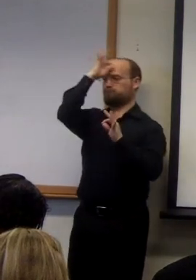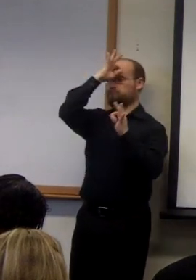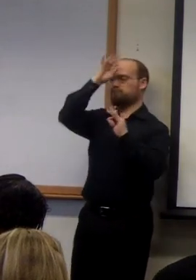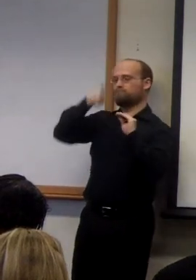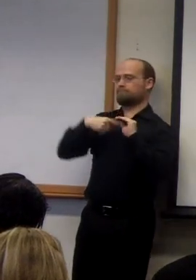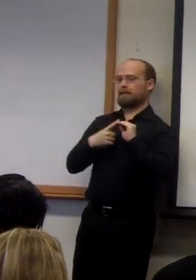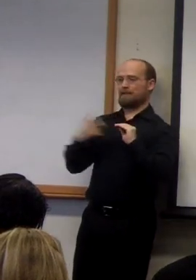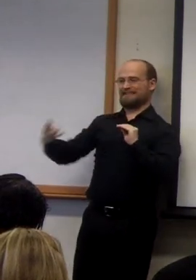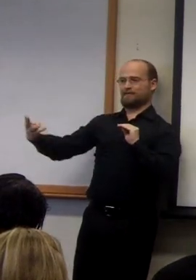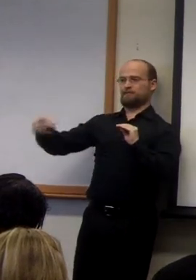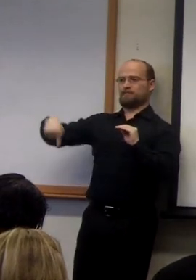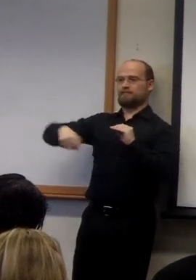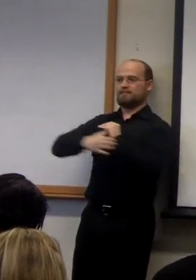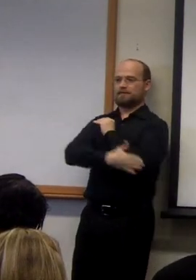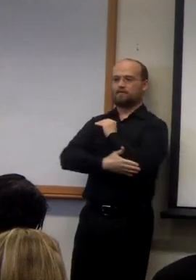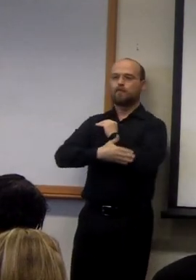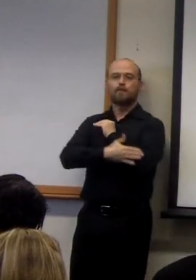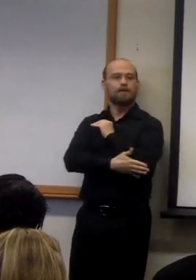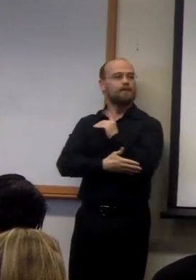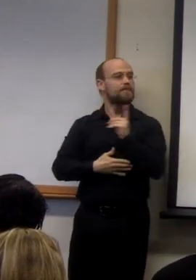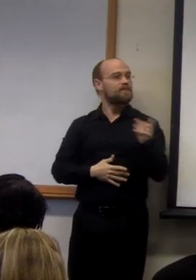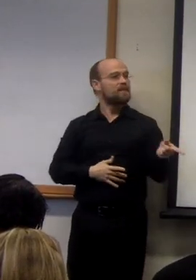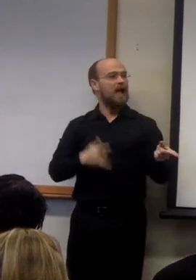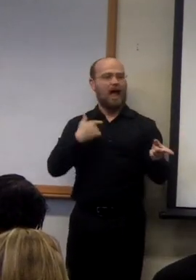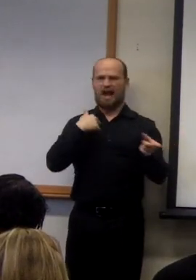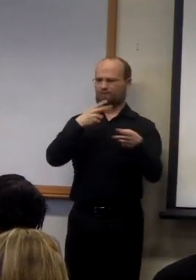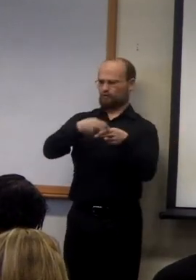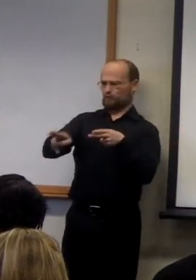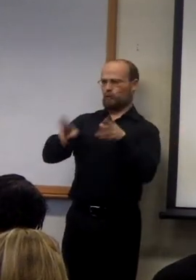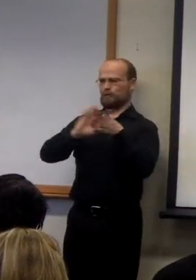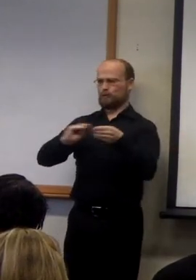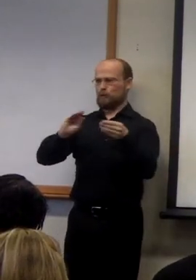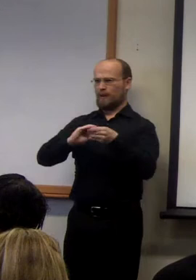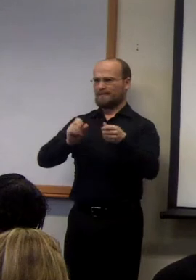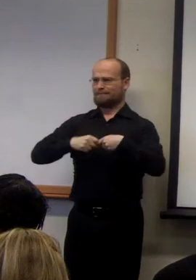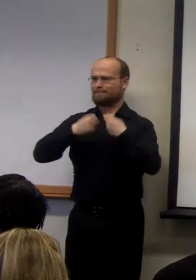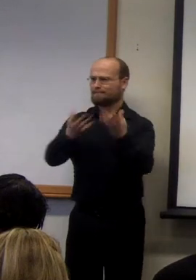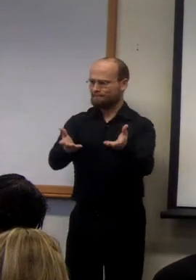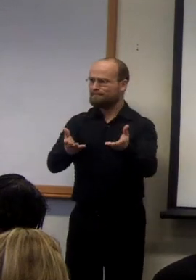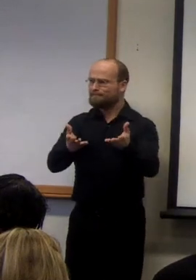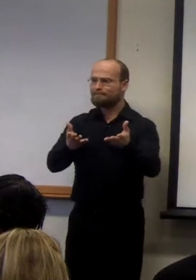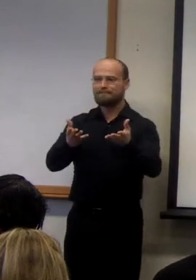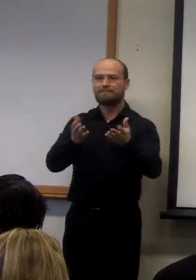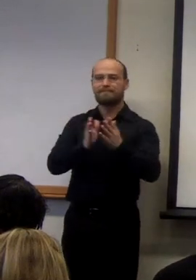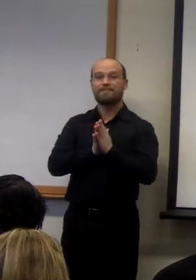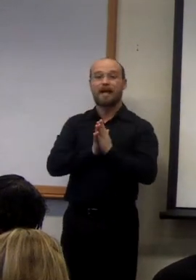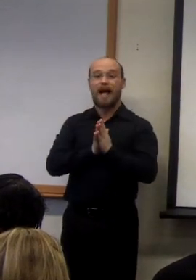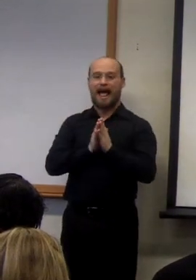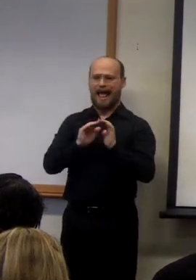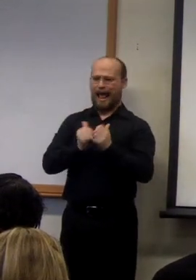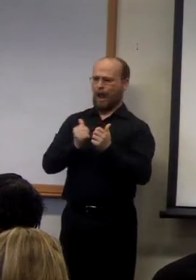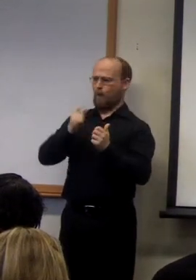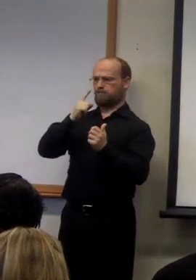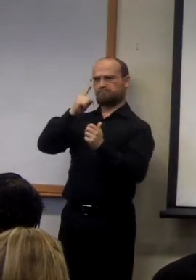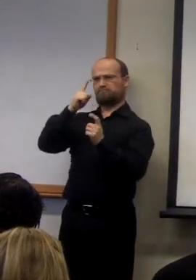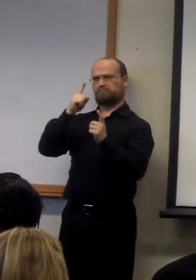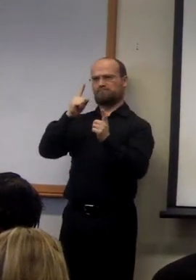some stories that really, just a couple of anecdotes, I'll make them as quick as possible, that really led me to this